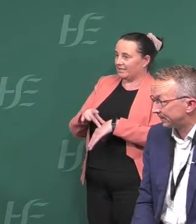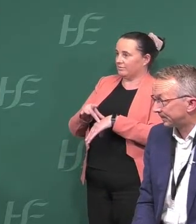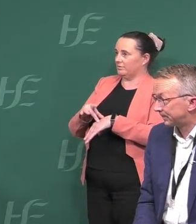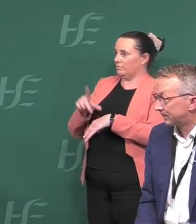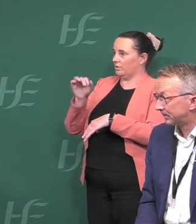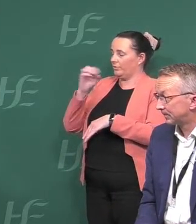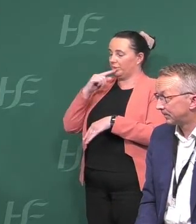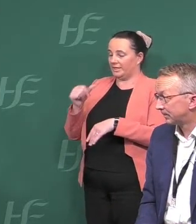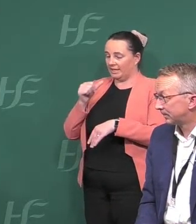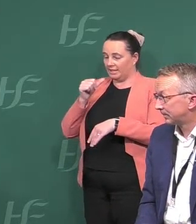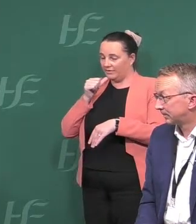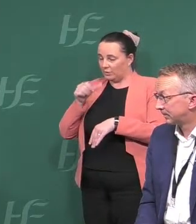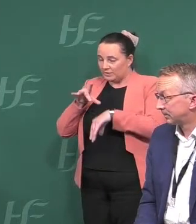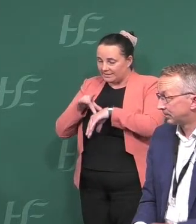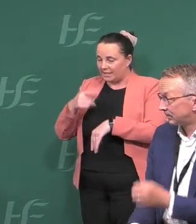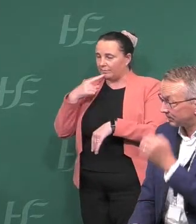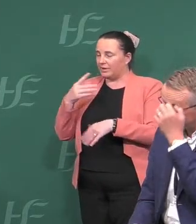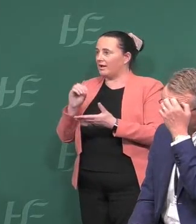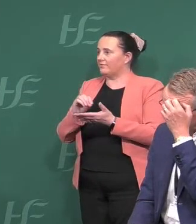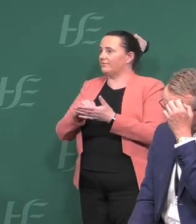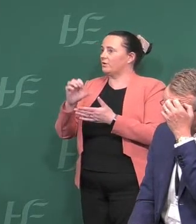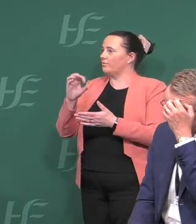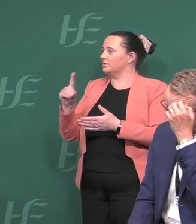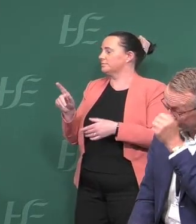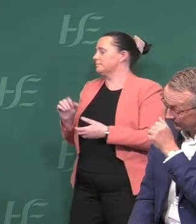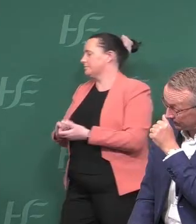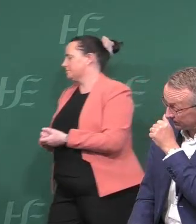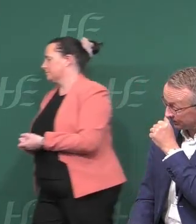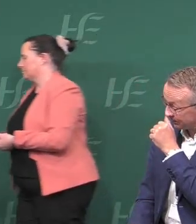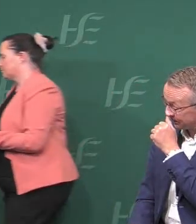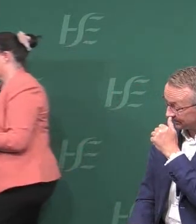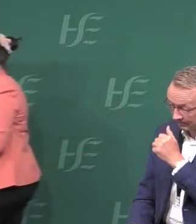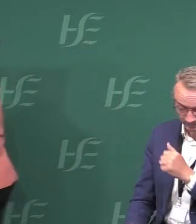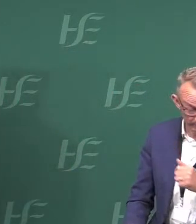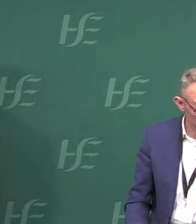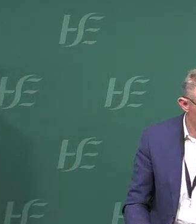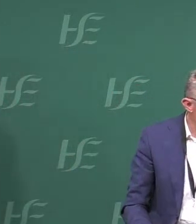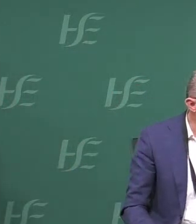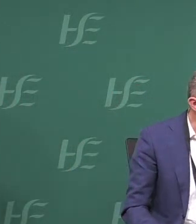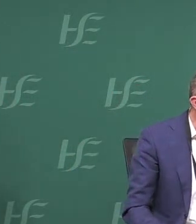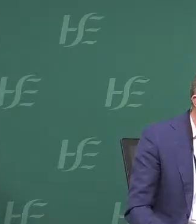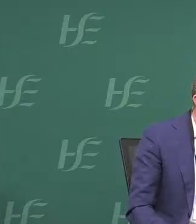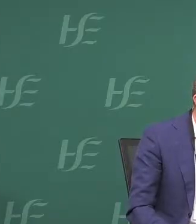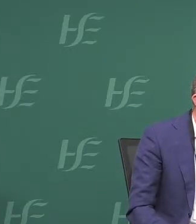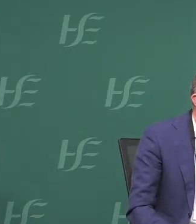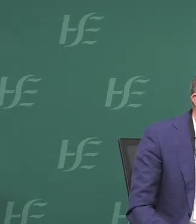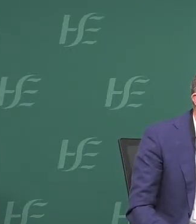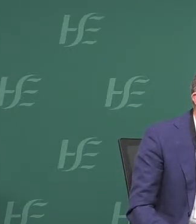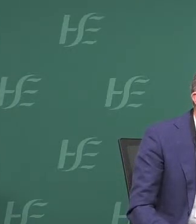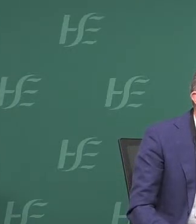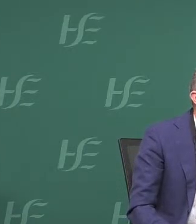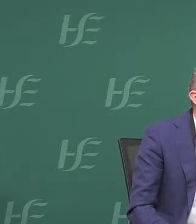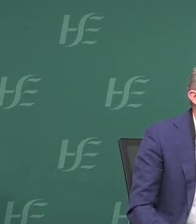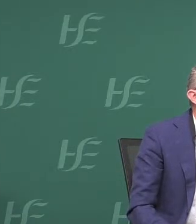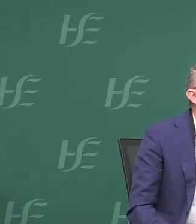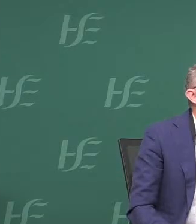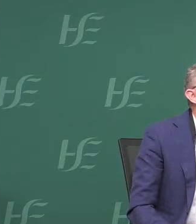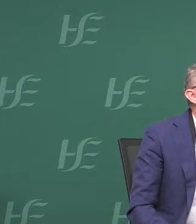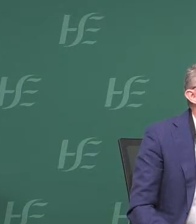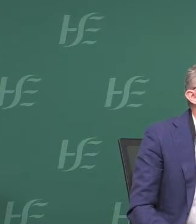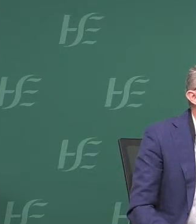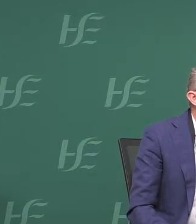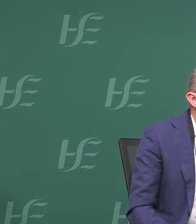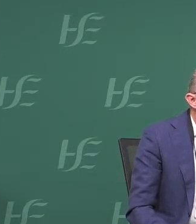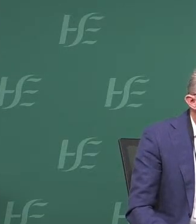symptoms. Just add one point to that, because I am really conscious over the last week or so, a number of messages are getting mixed